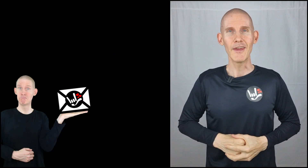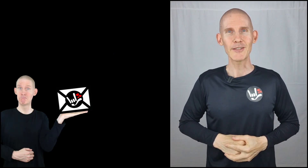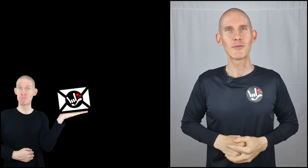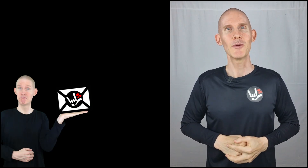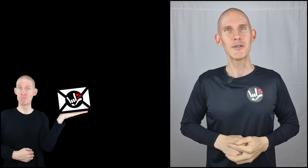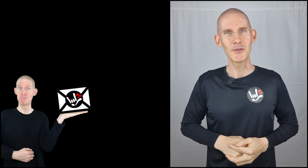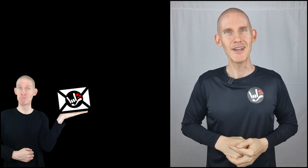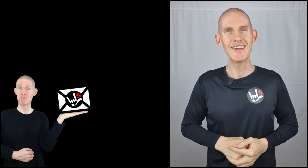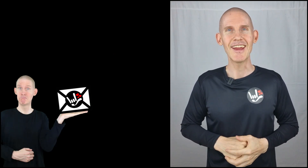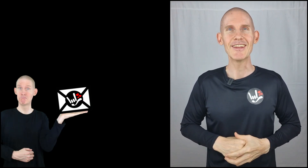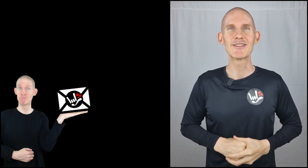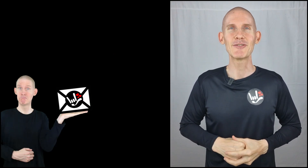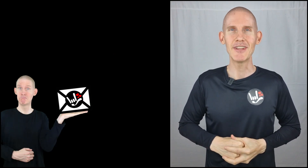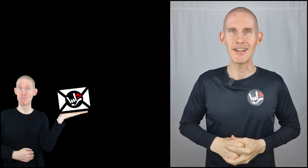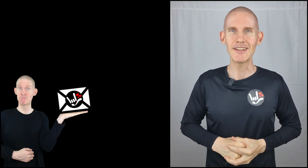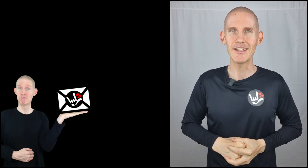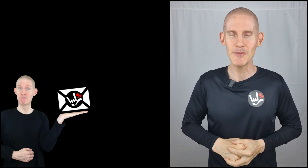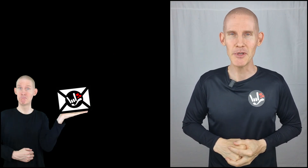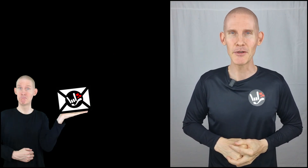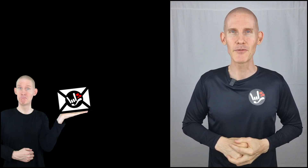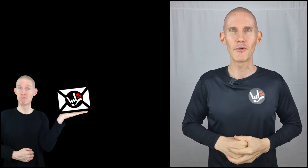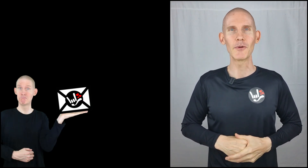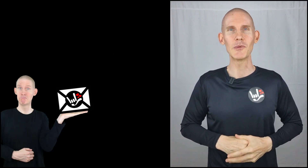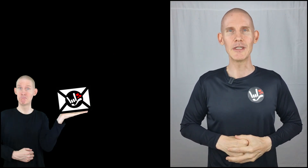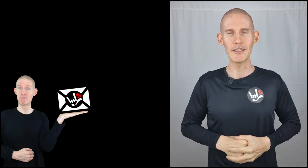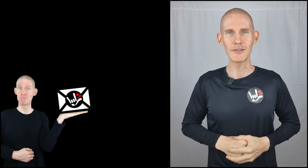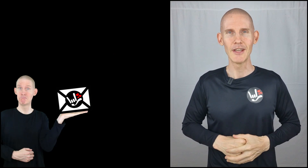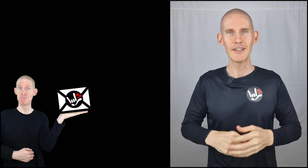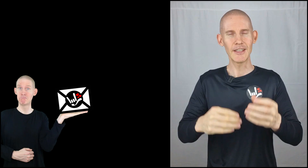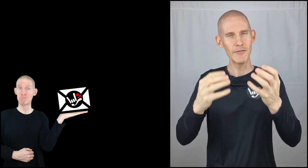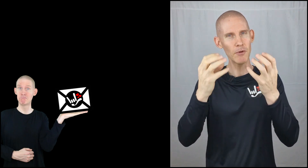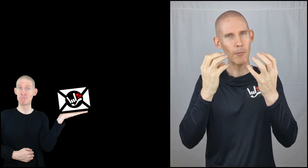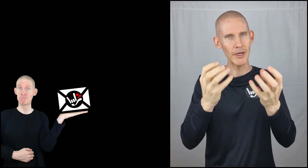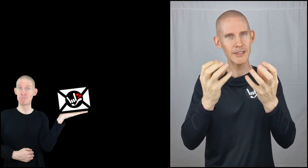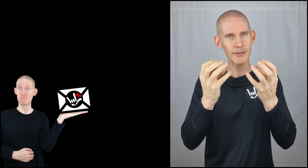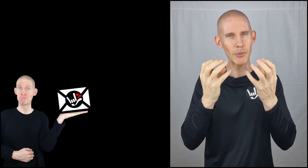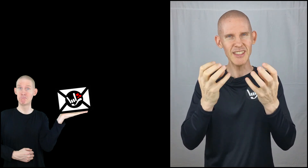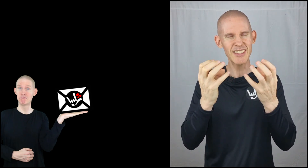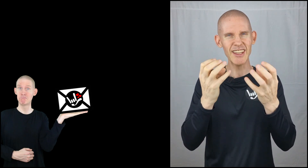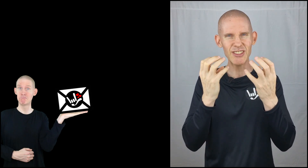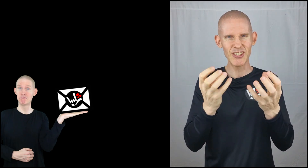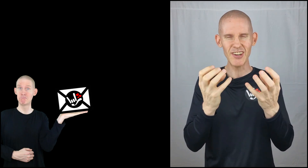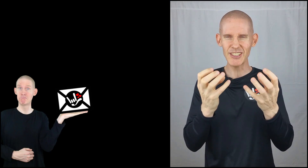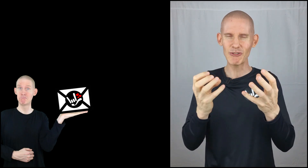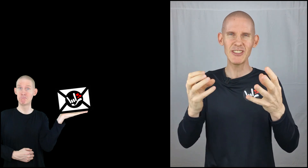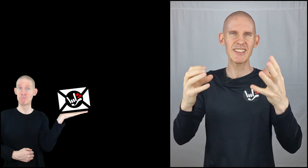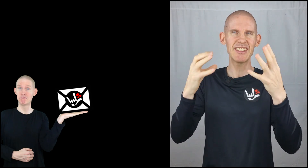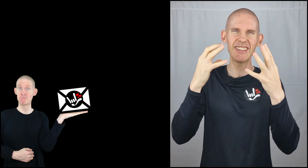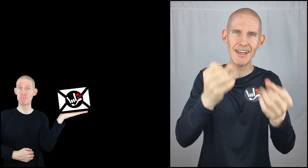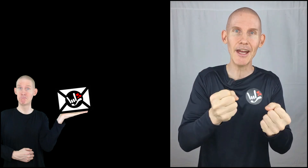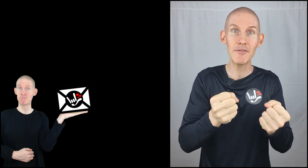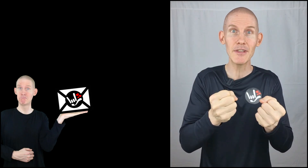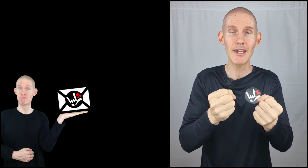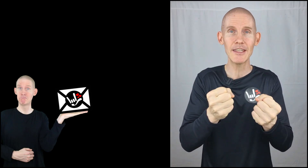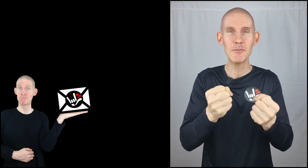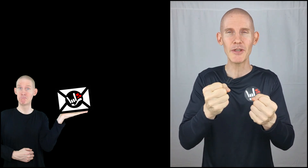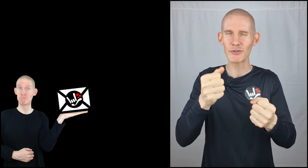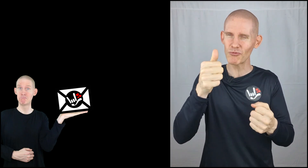that's why we created the ASL Daily Email for Beginners, to give you a bite-sized chunk. You can just dive into that email. It's